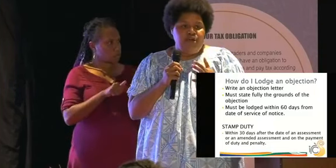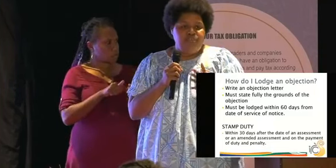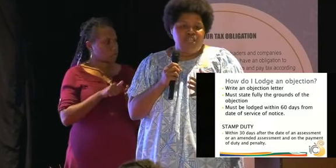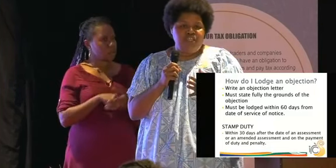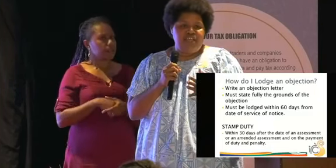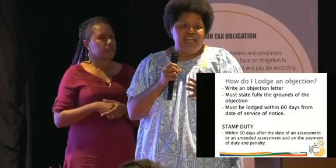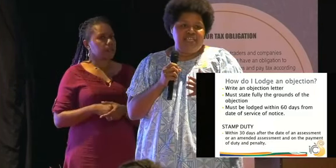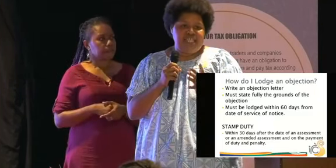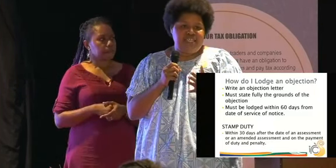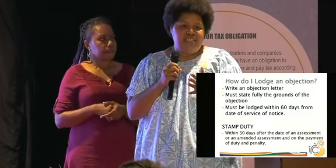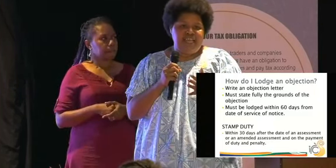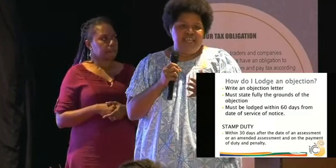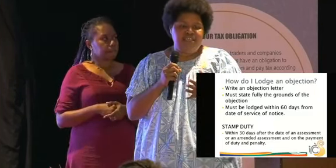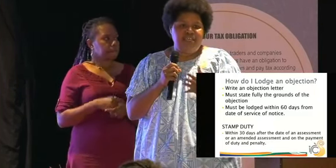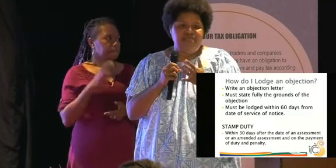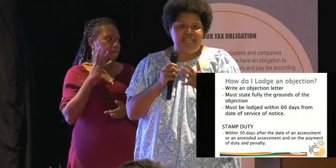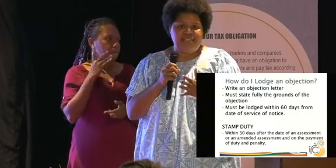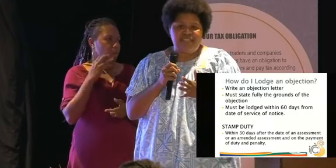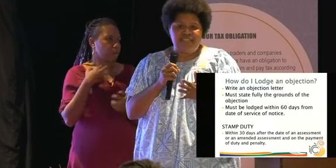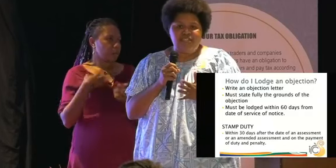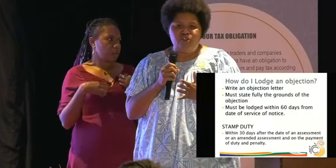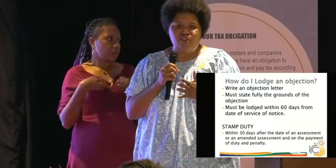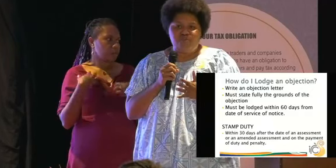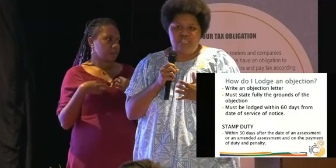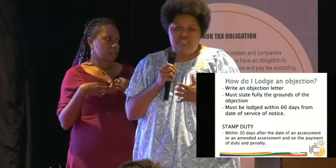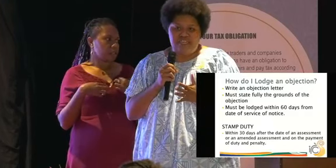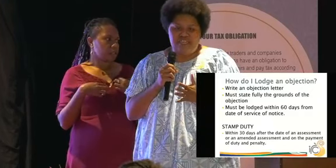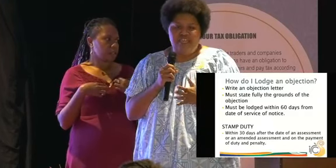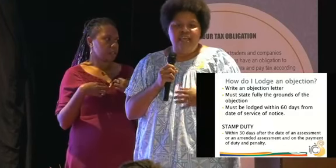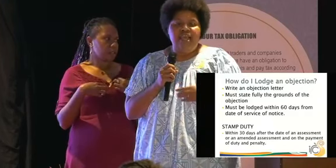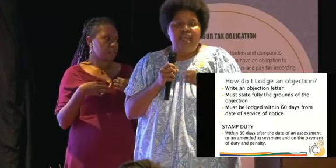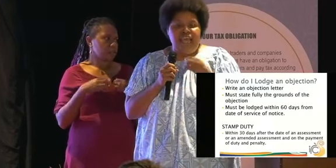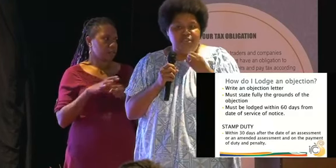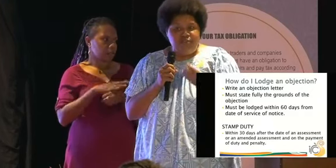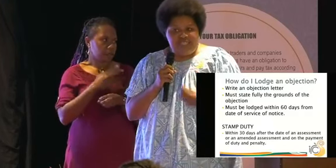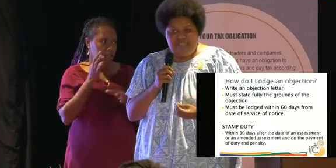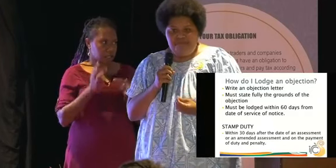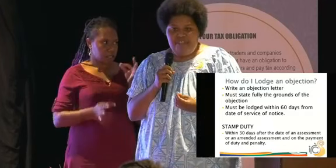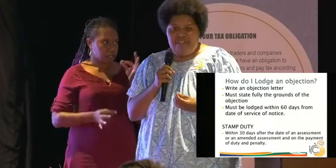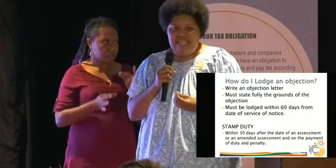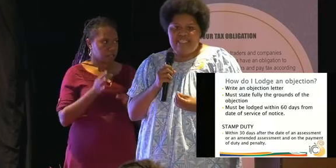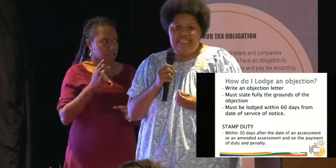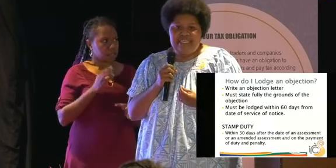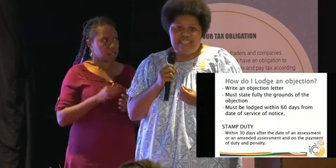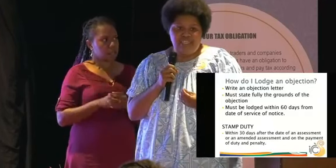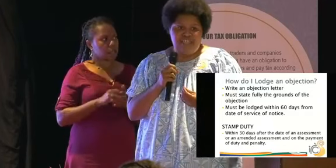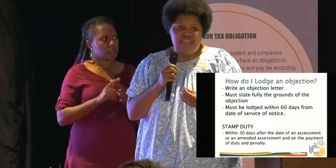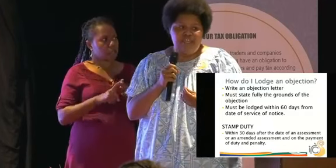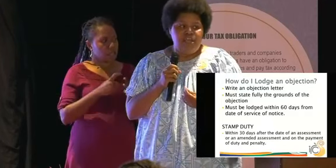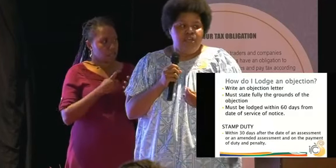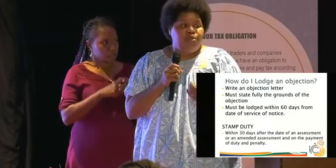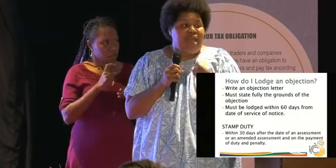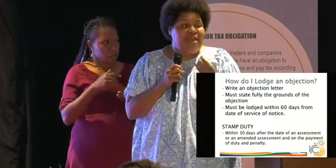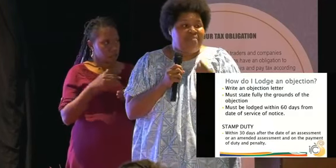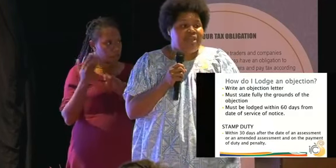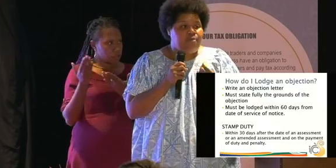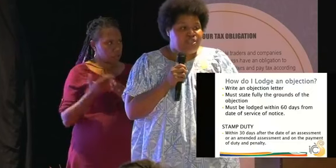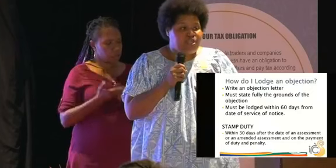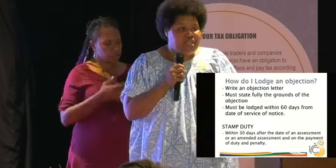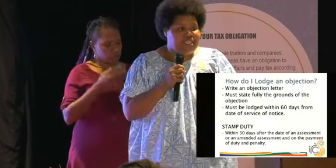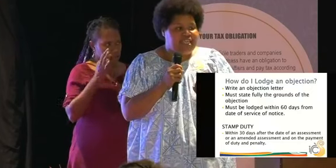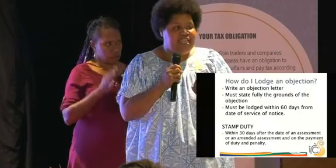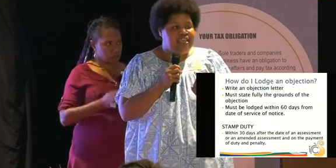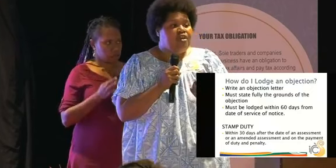when the objection section actually makes a decision on your objection, and you receive that decision, you have